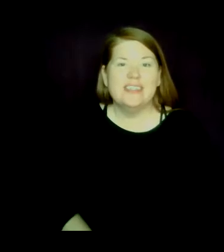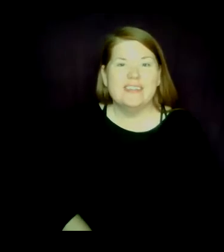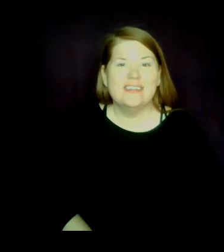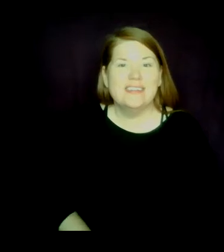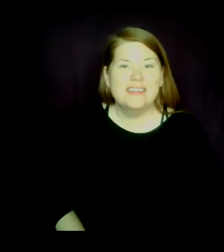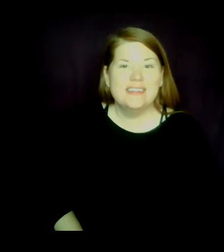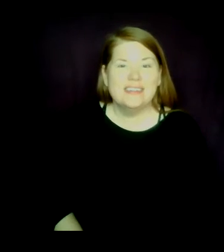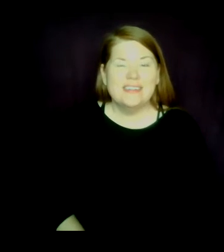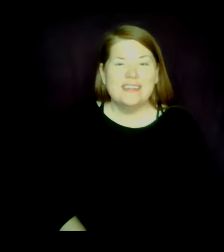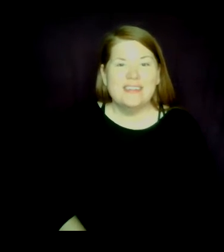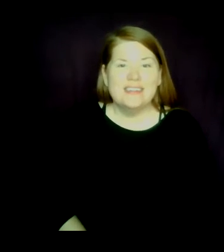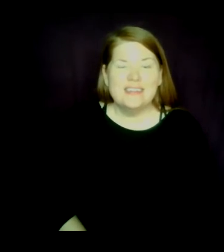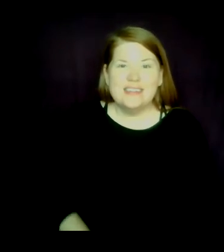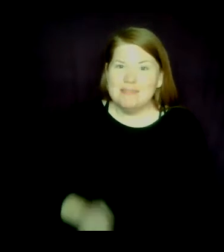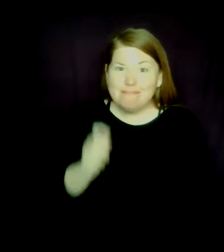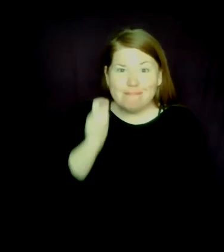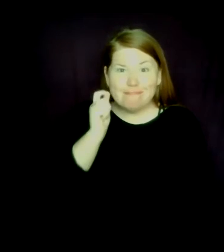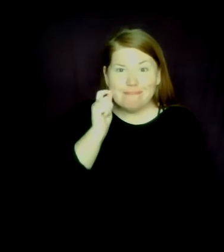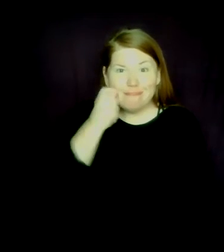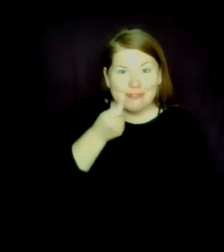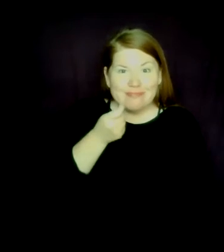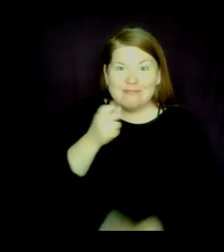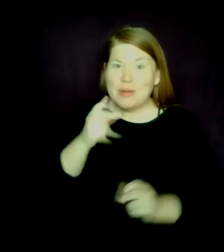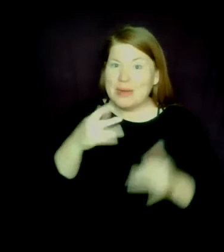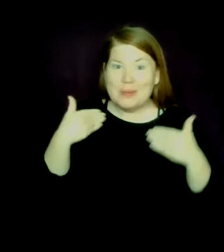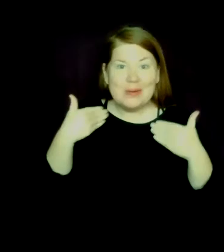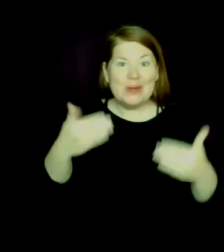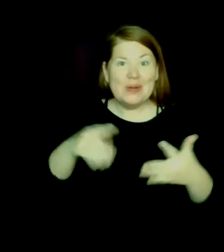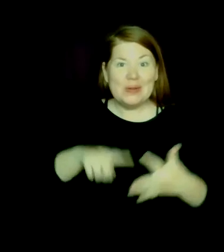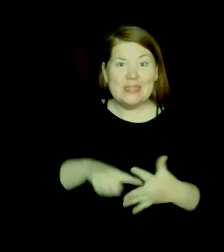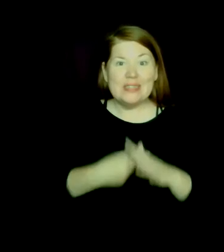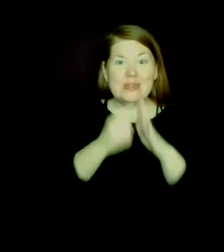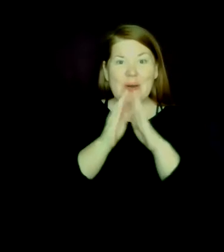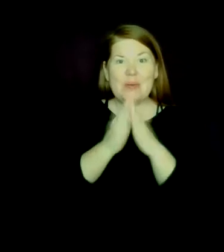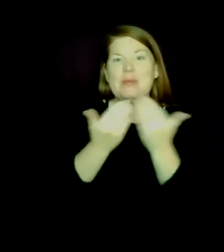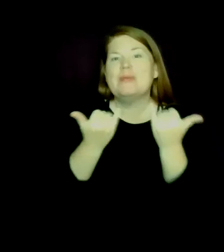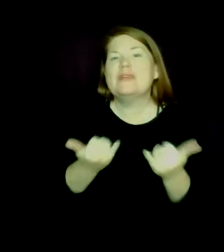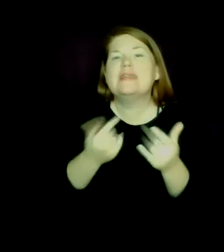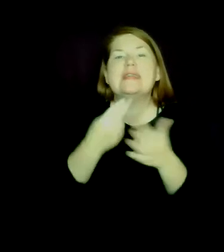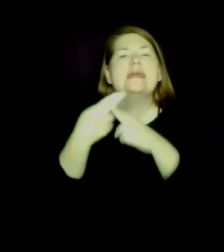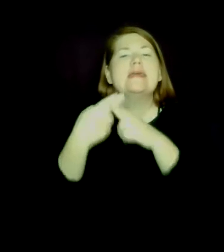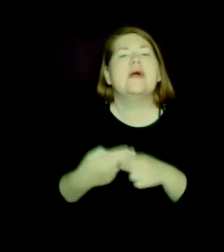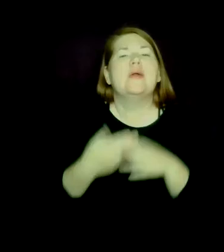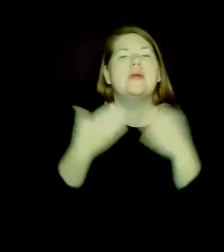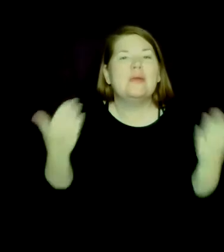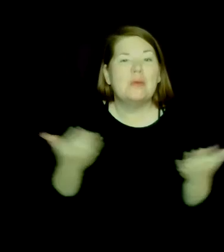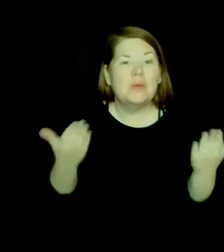English. Sounds great. Okay, we're going to get started. So the book today I'm going to be reading is called